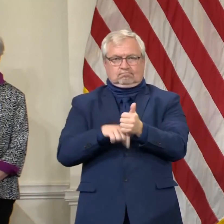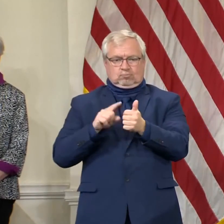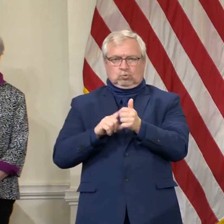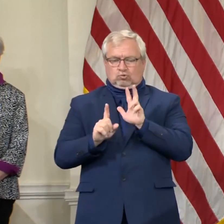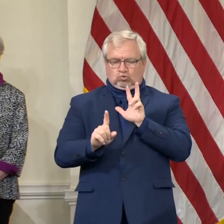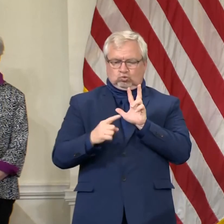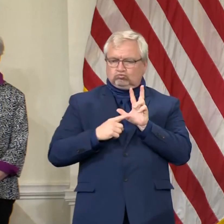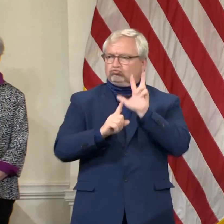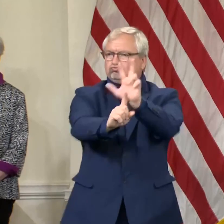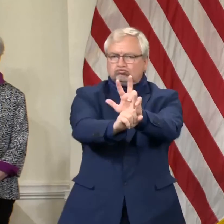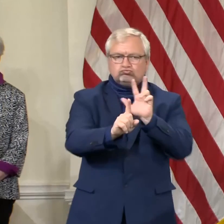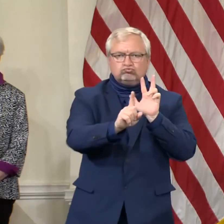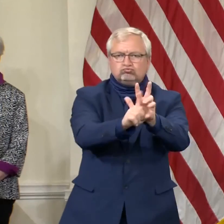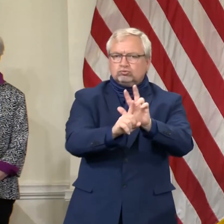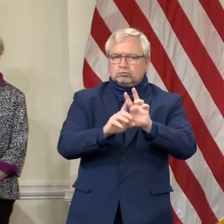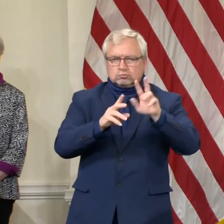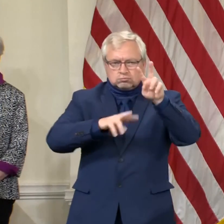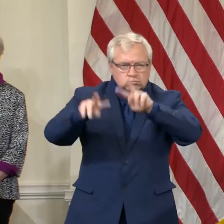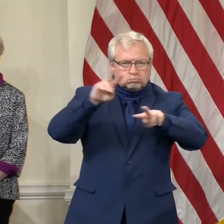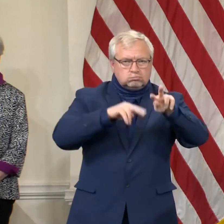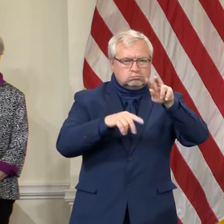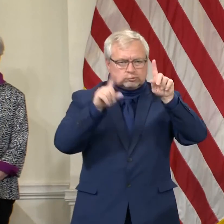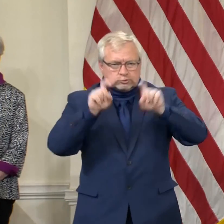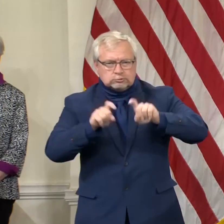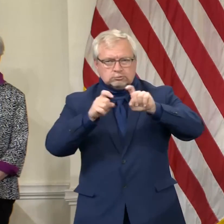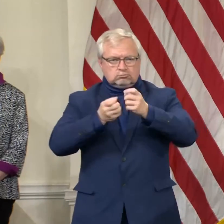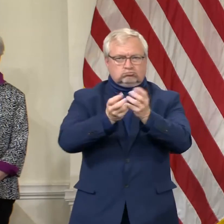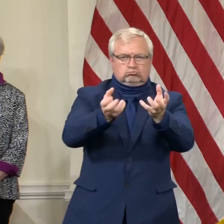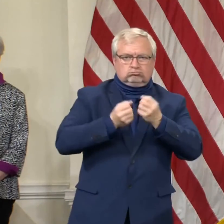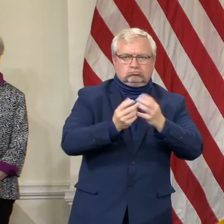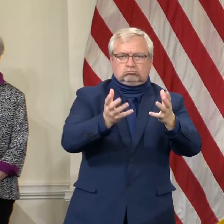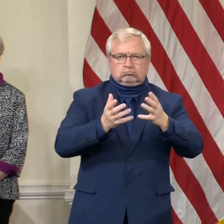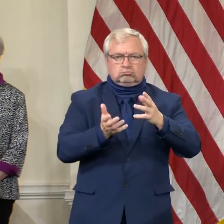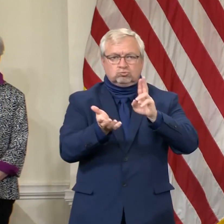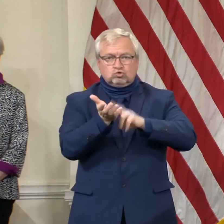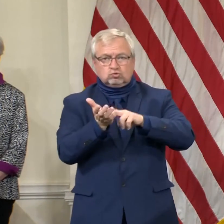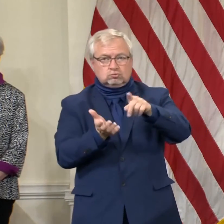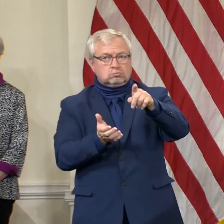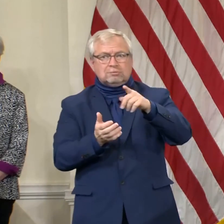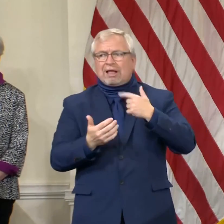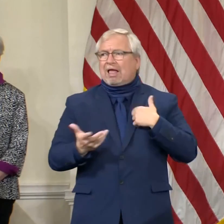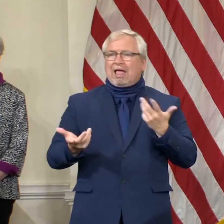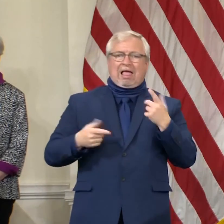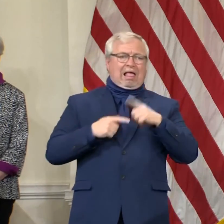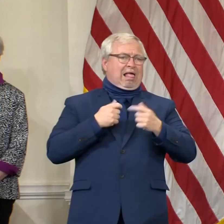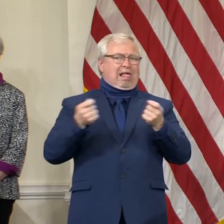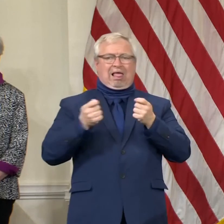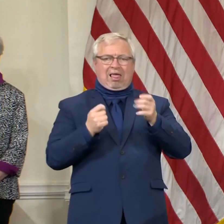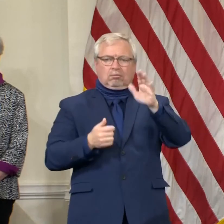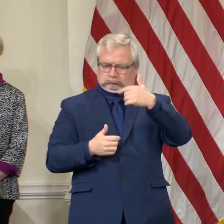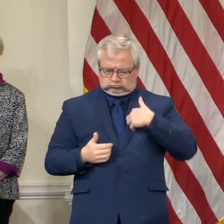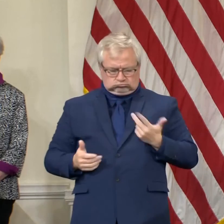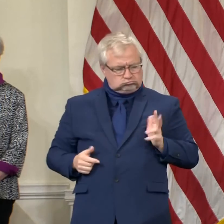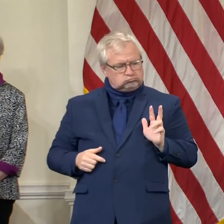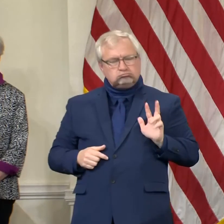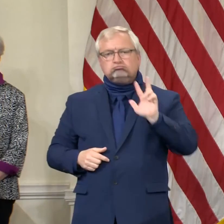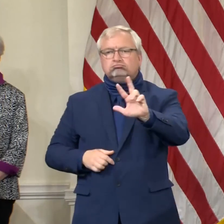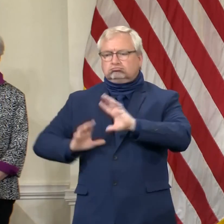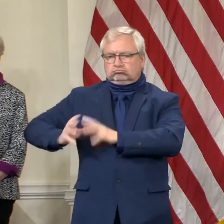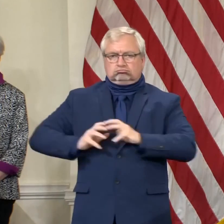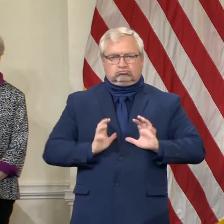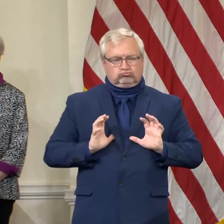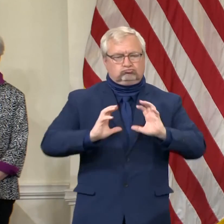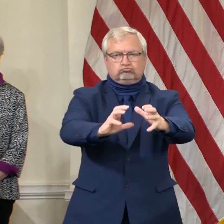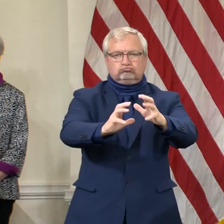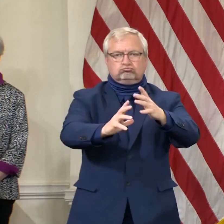multiple teams going in to take over. These nursing homes were not able to do it themselves, which is why we're taking over. And it's not going to be done overnight because we